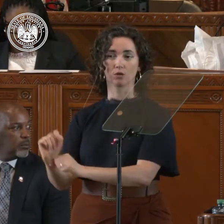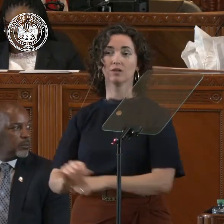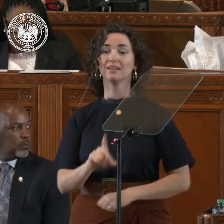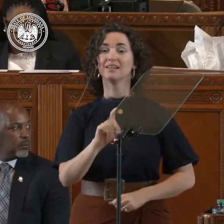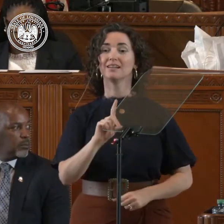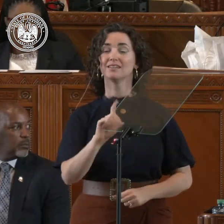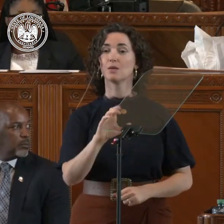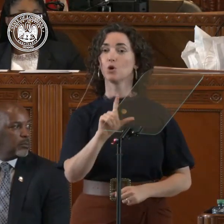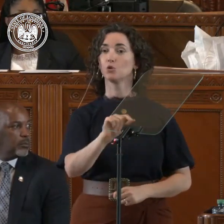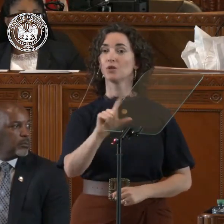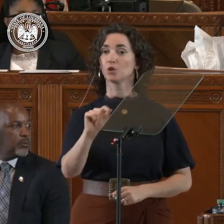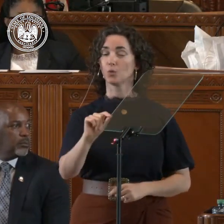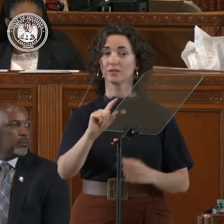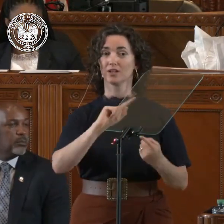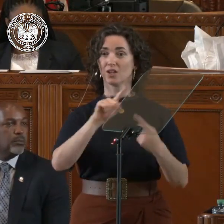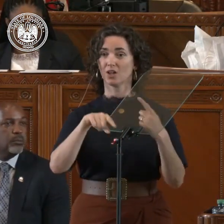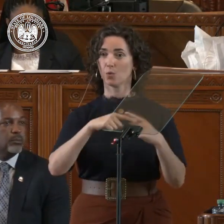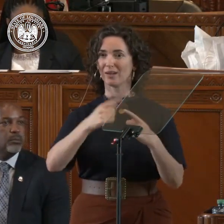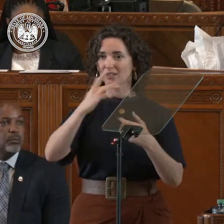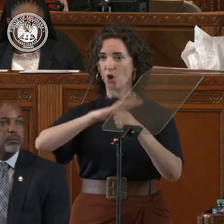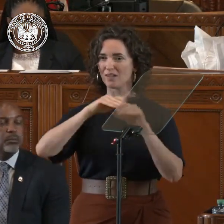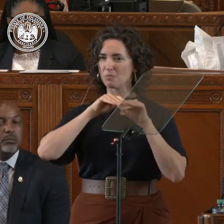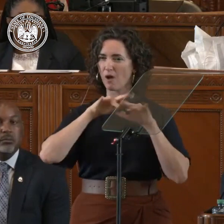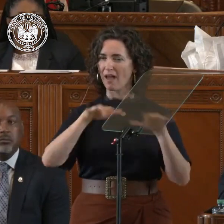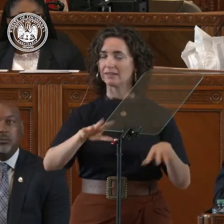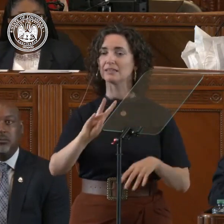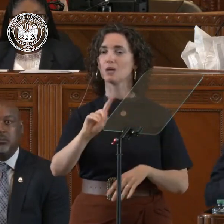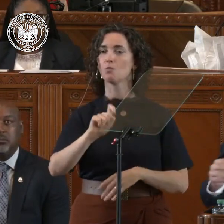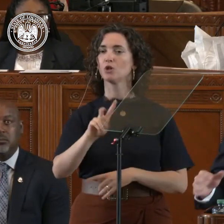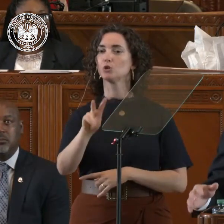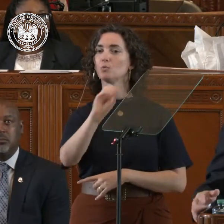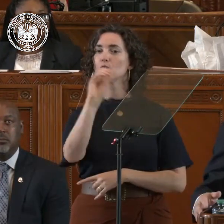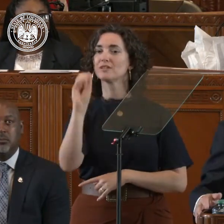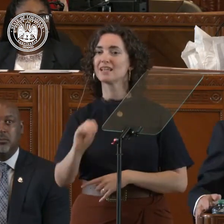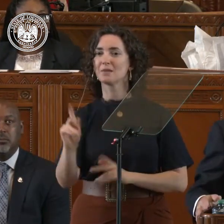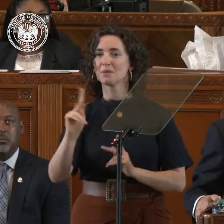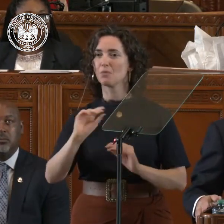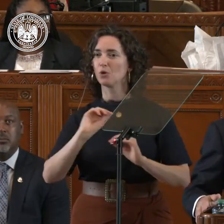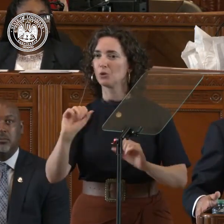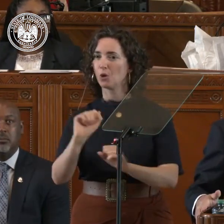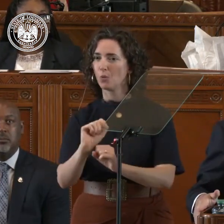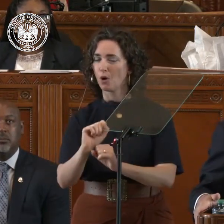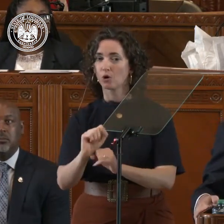was 7.2%. Today, our unemployment rate is